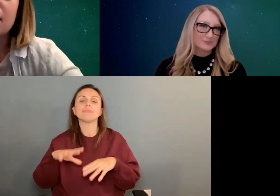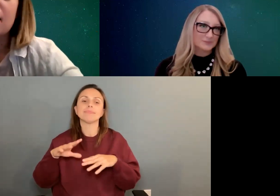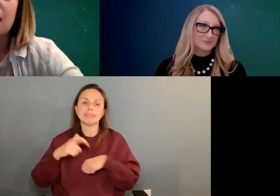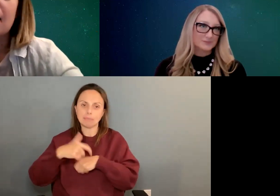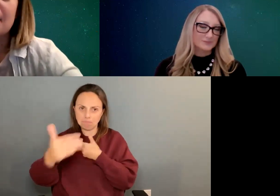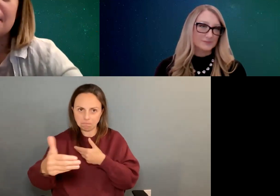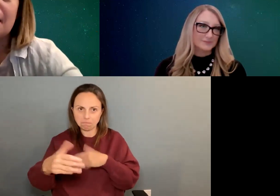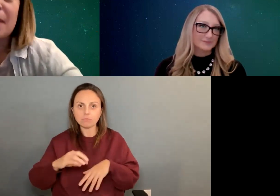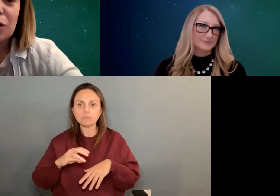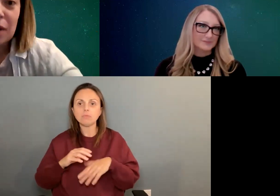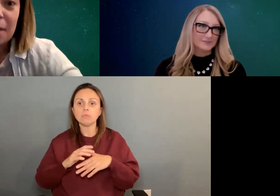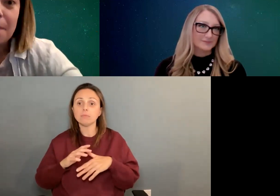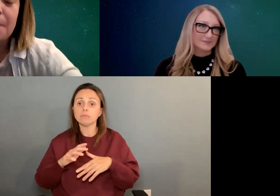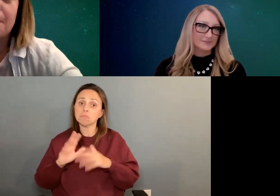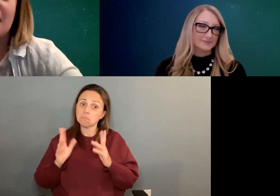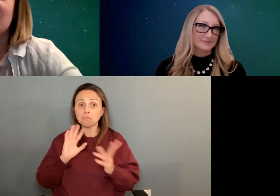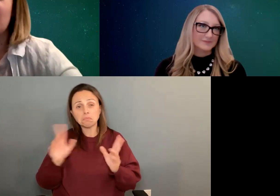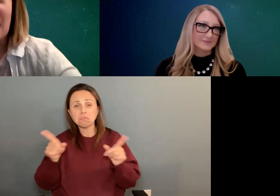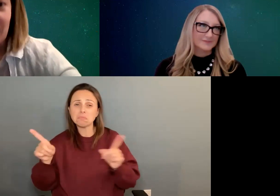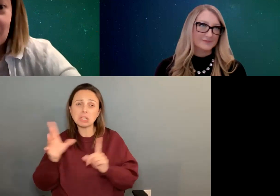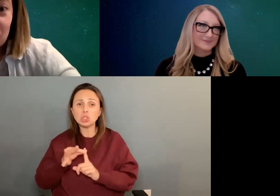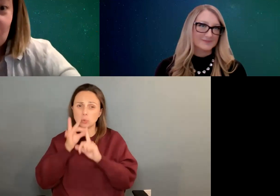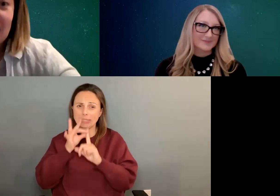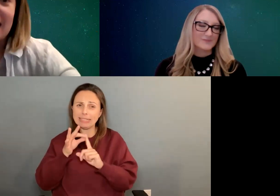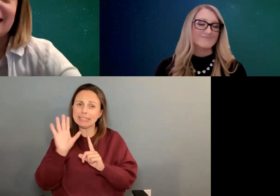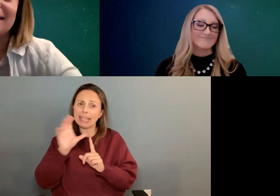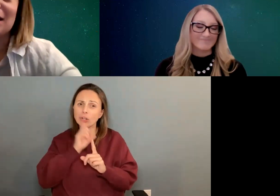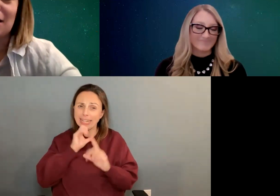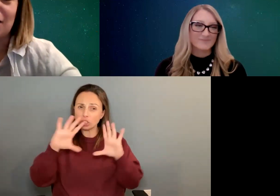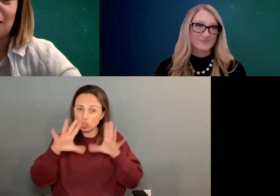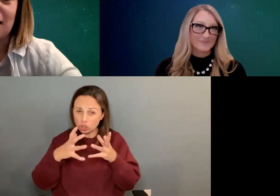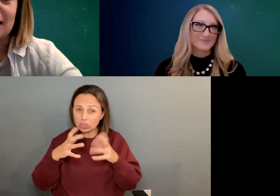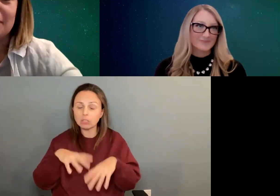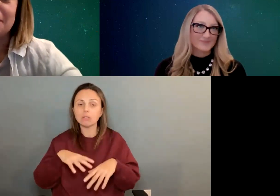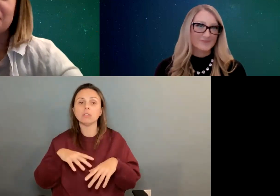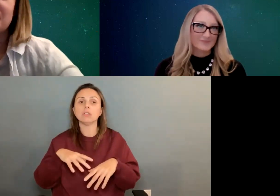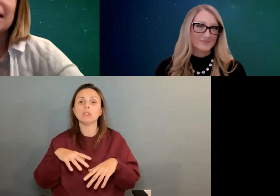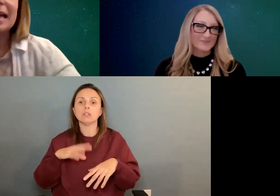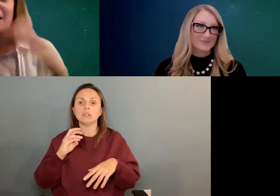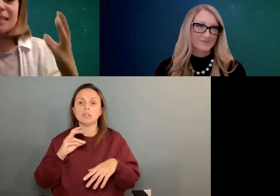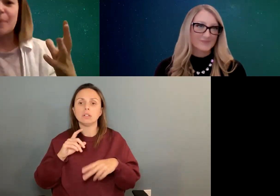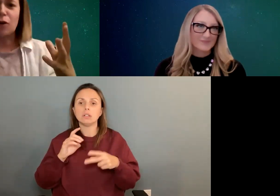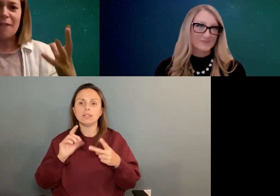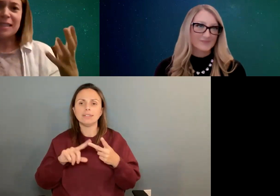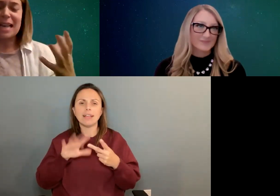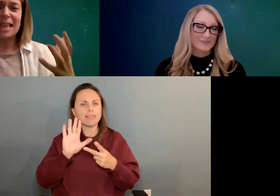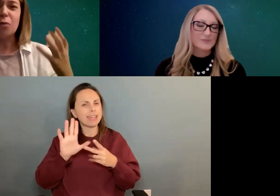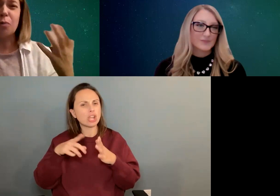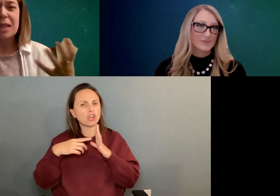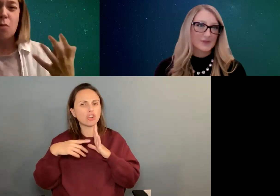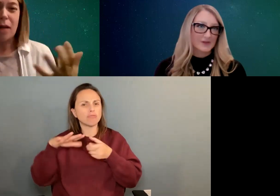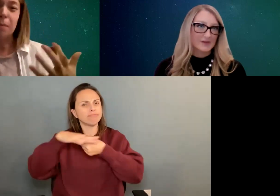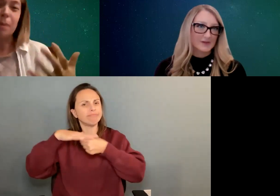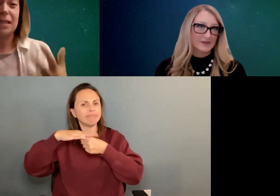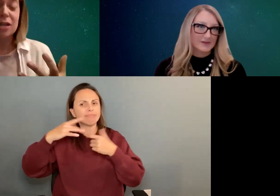they are a bit unique by their age and their kind of demographics. I think